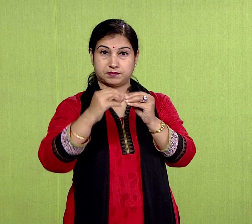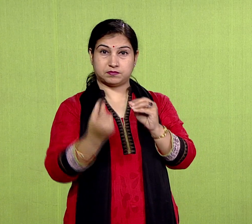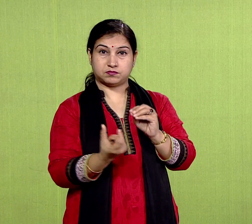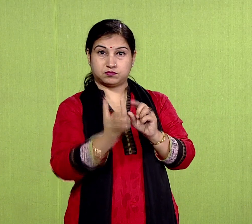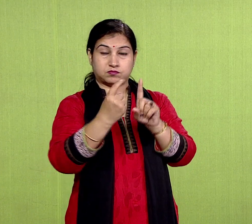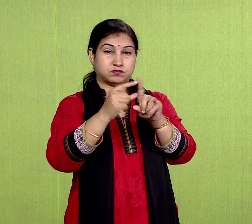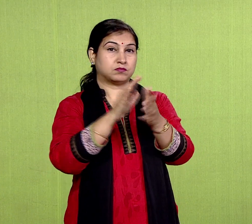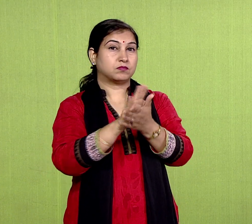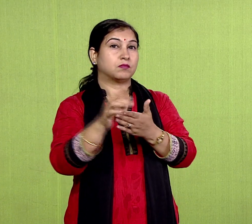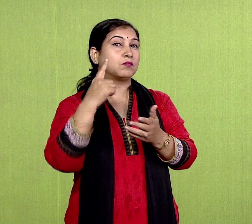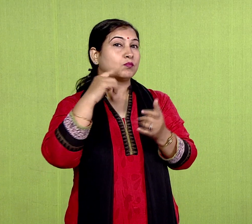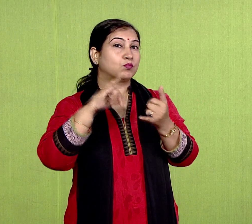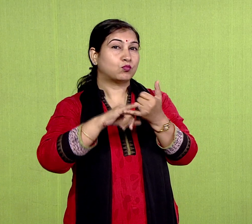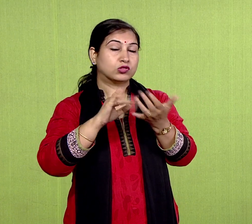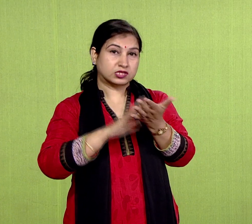and Jainism became weak.